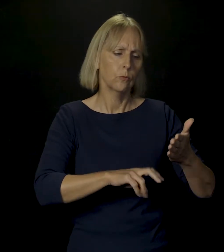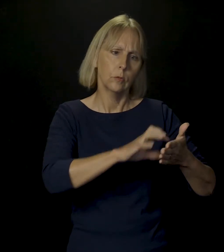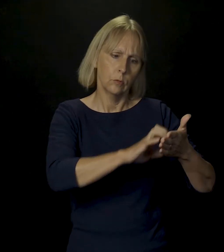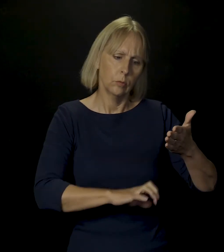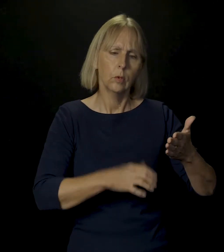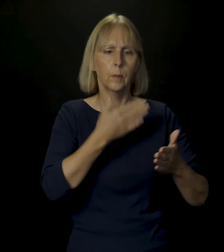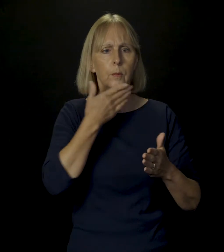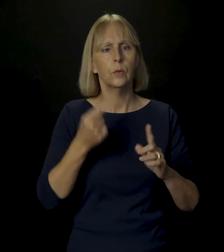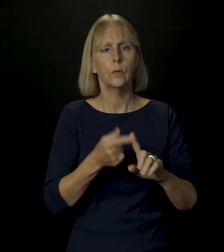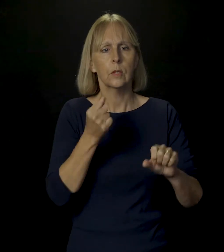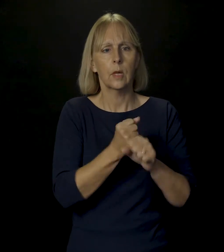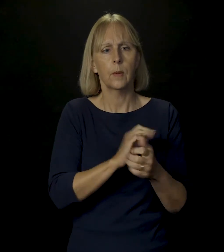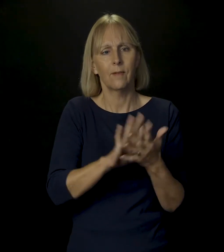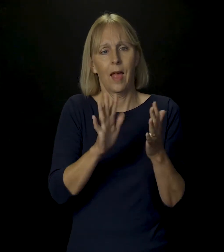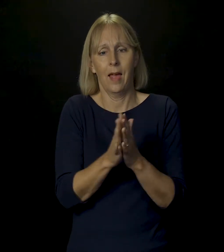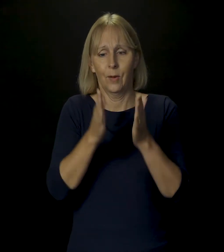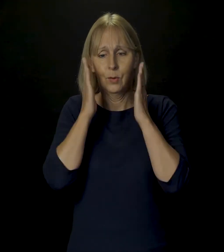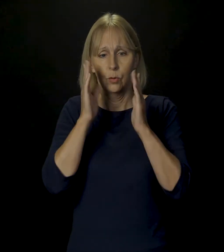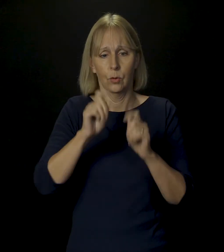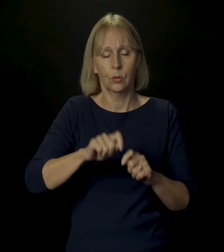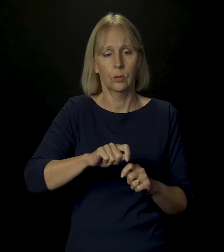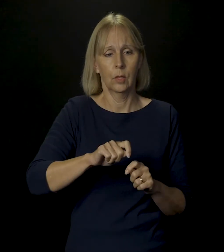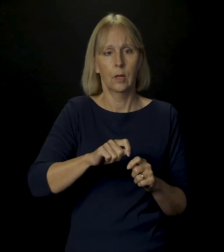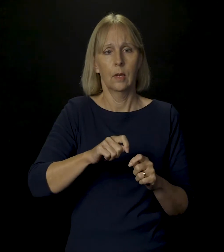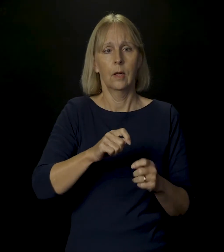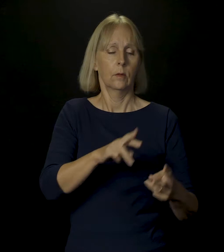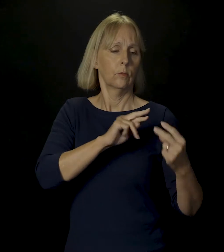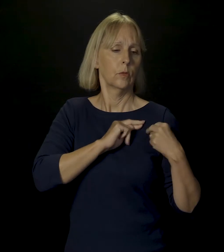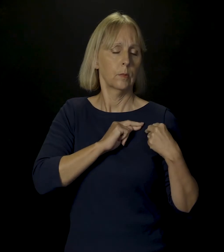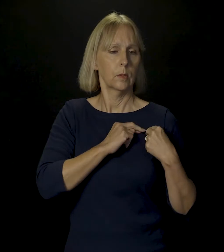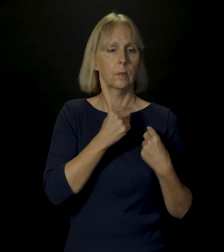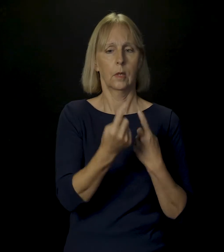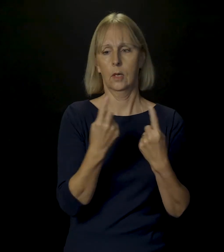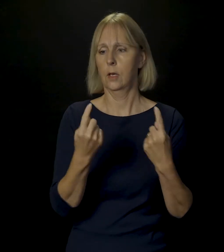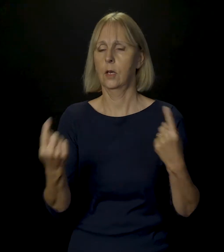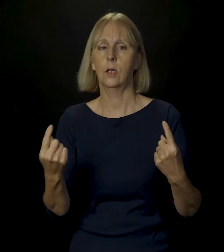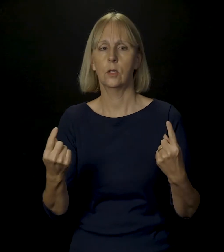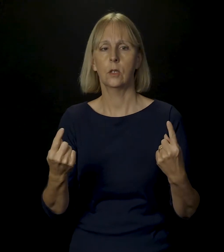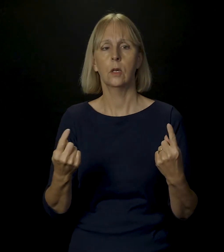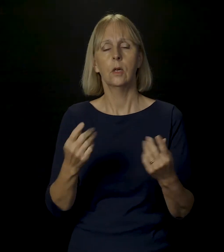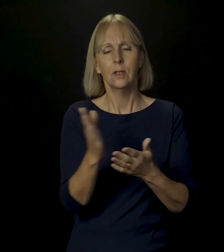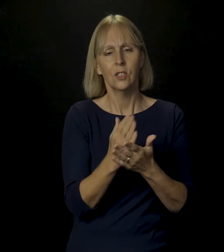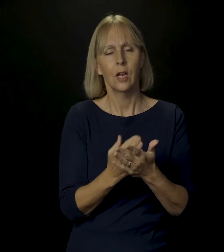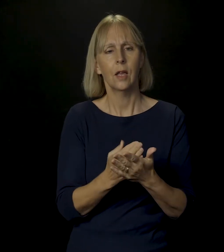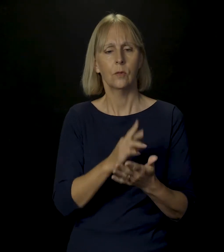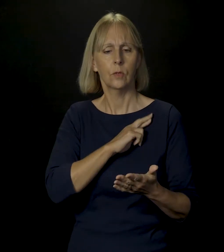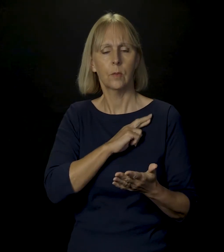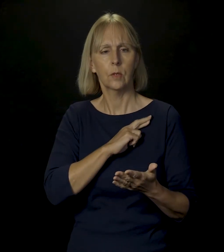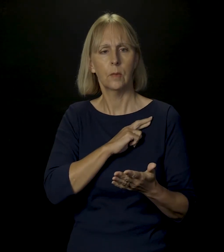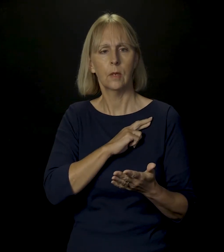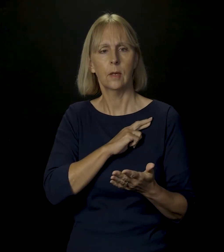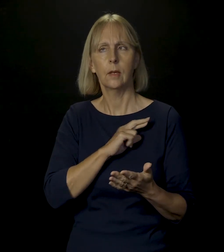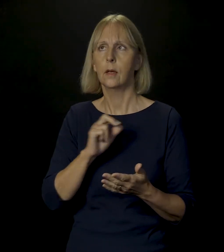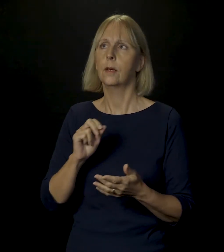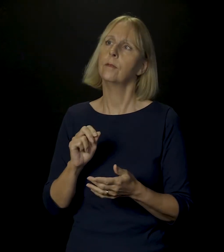church Distributing tasks Assigning their roles In this passage There is a clear Dispute happening We're not actually Going to focus On